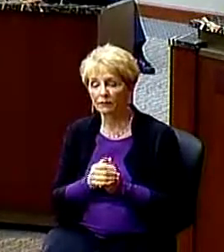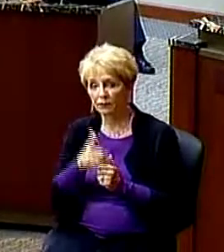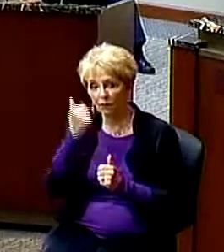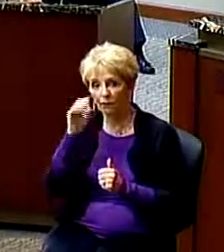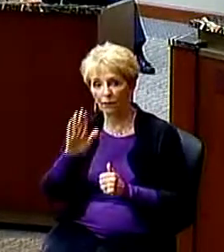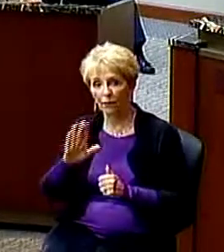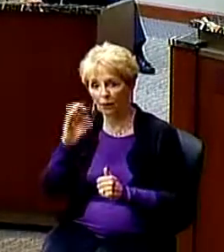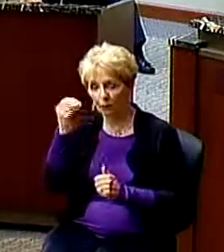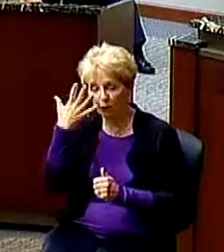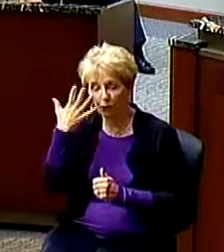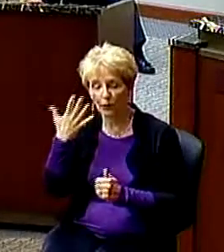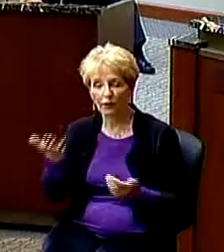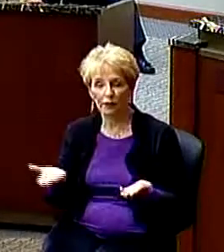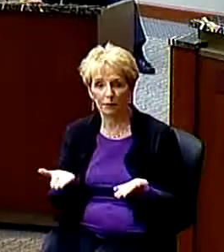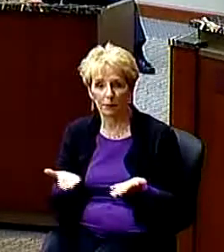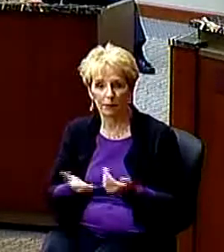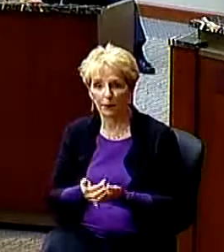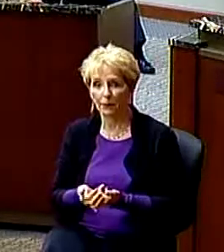Because of its beauty,